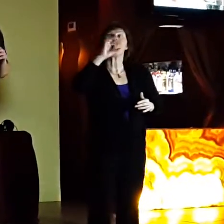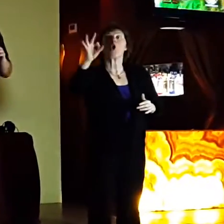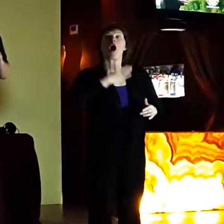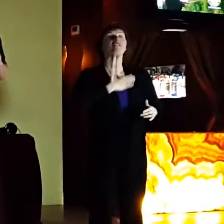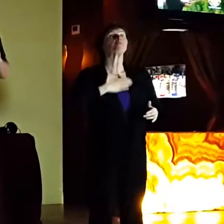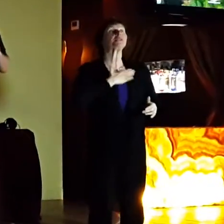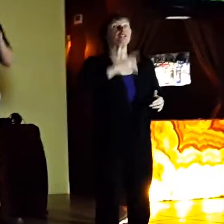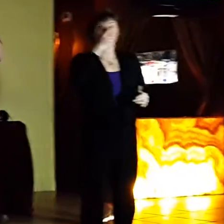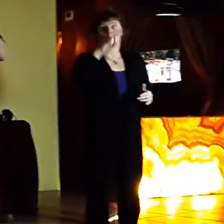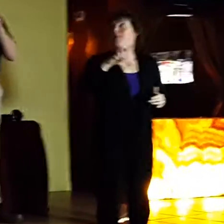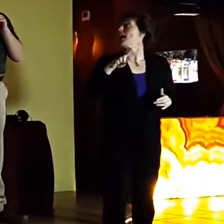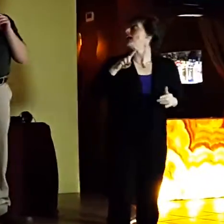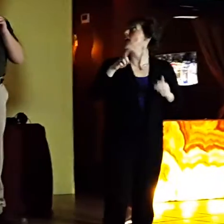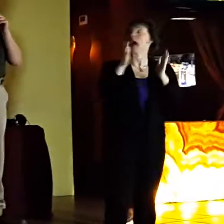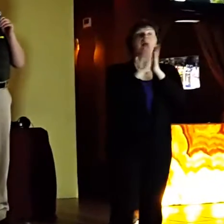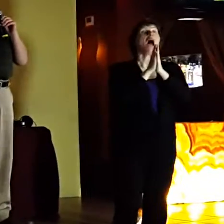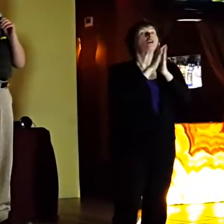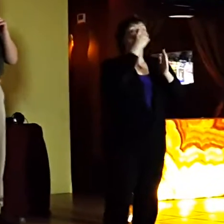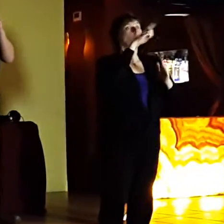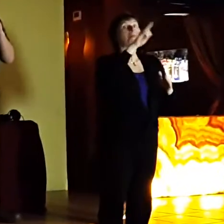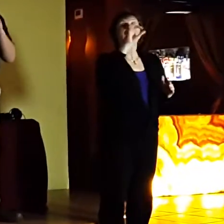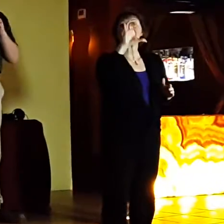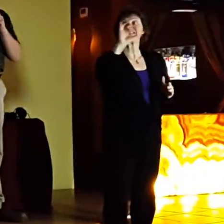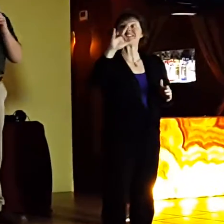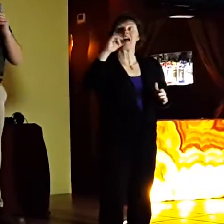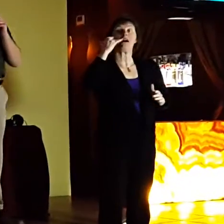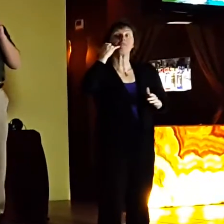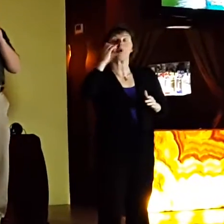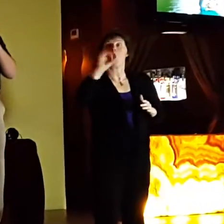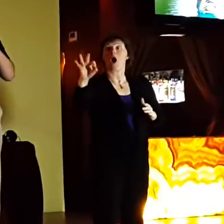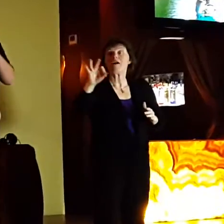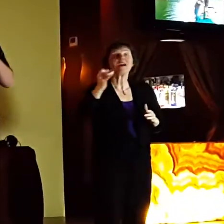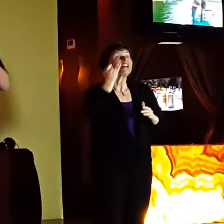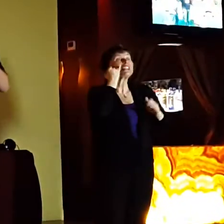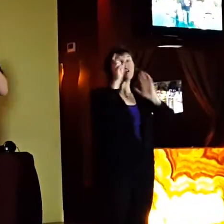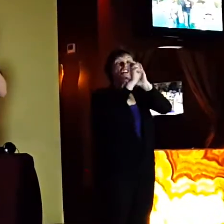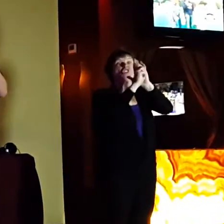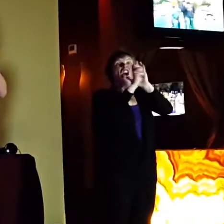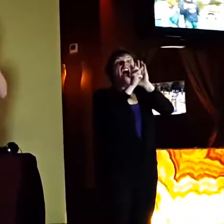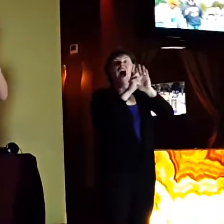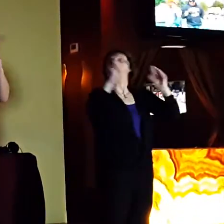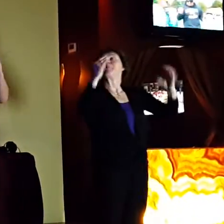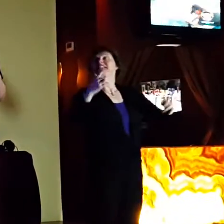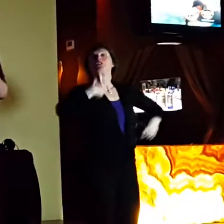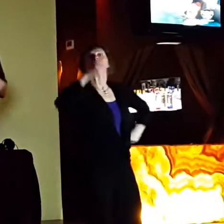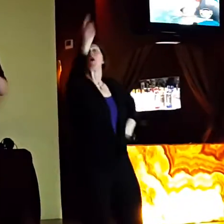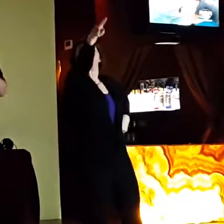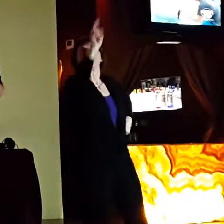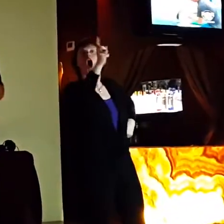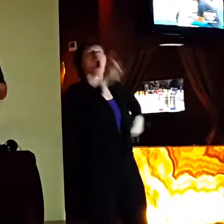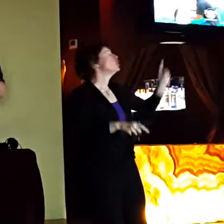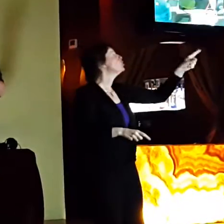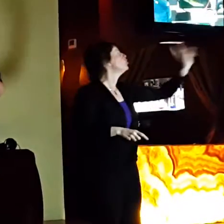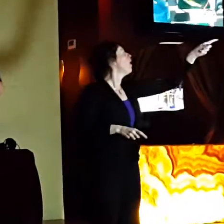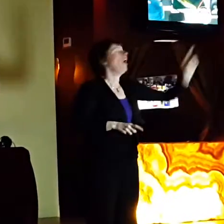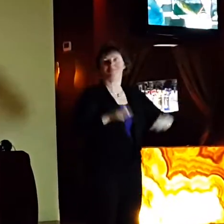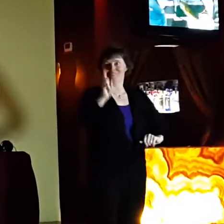Could you ask them? Oh, yeah, turn your cell phones off. They don't ring, and then I'll point it out. I'll be that teacher. I'll be like, hey, you. No, I won't do